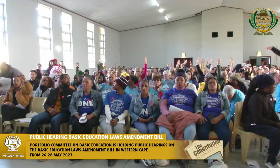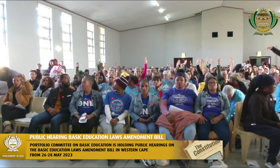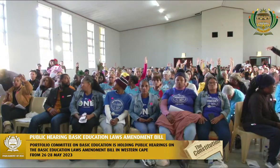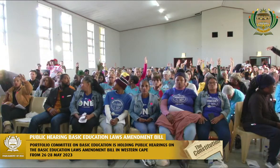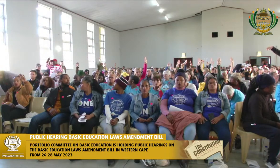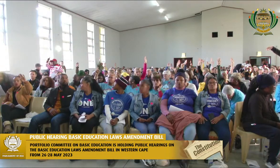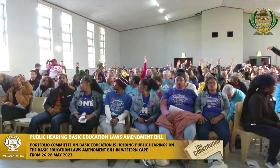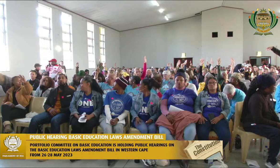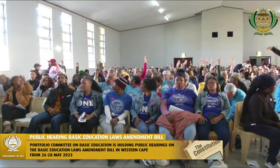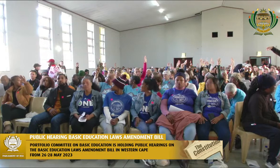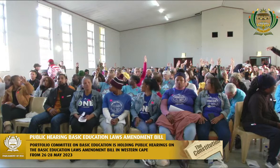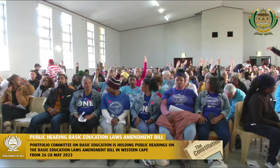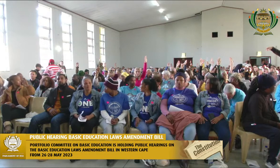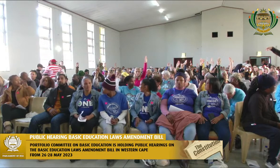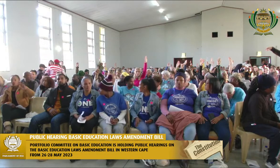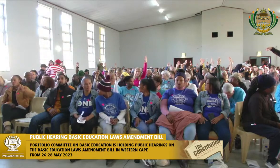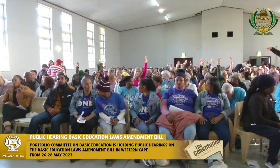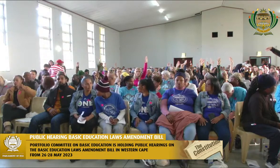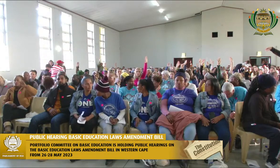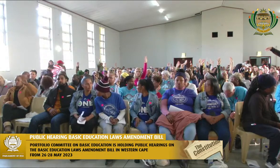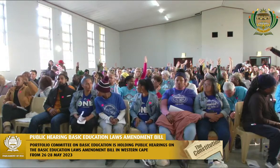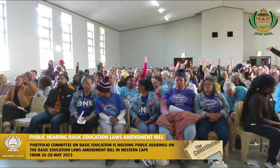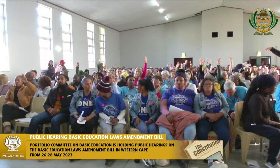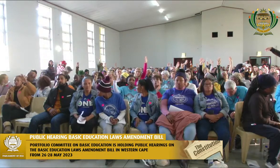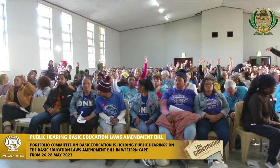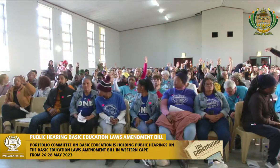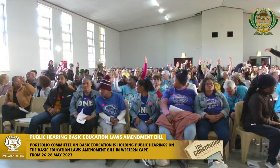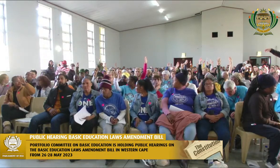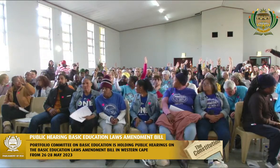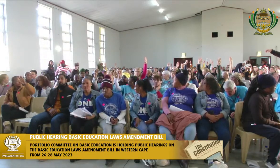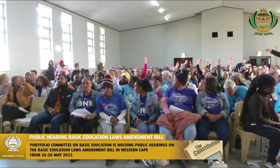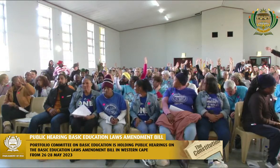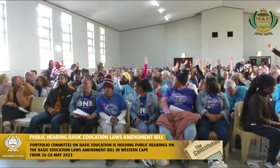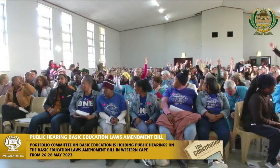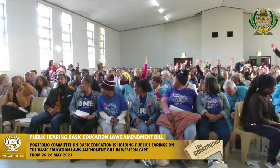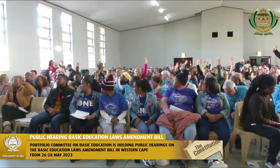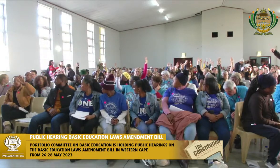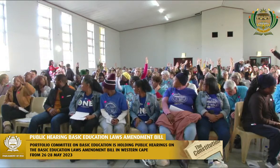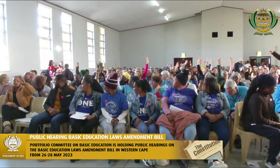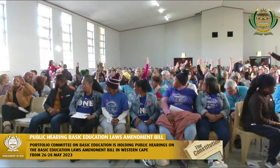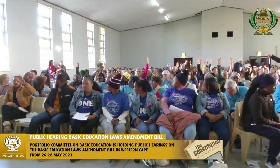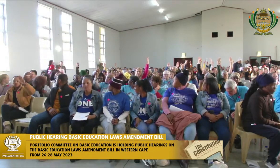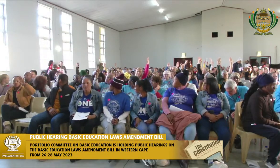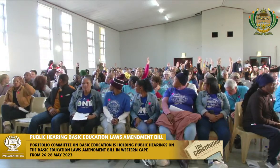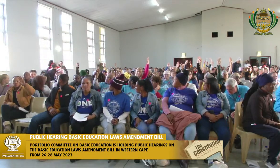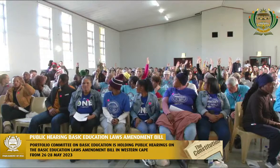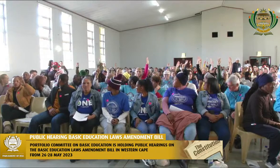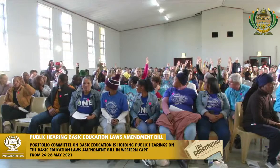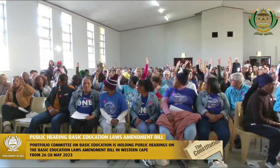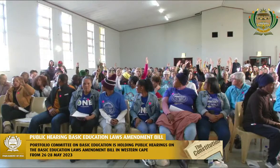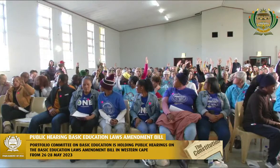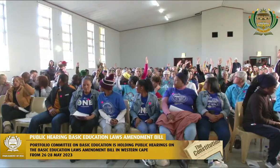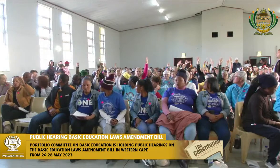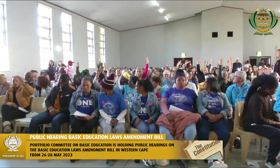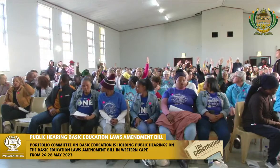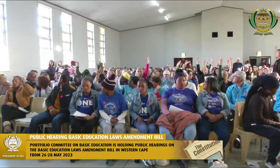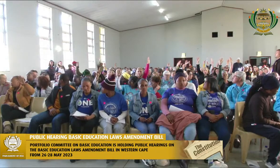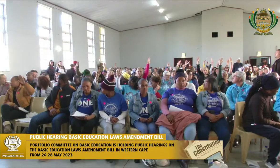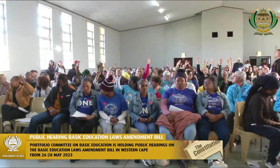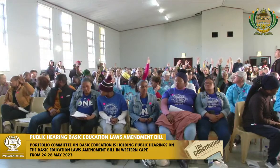Satu, red. Yes. Young man, come. Go.